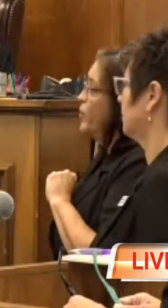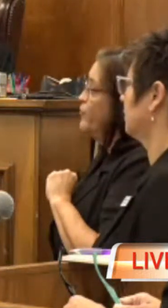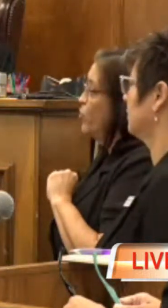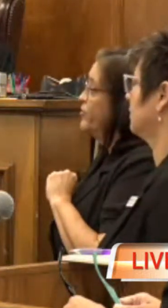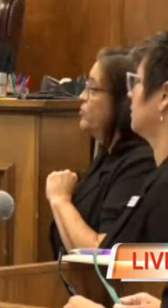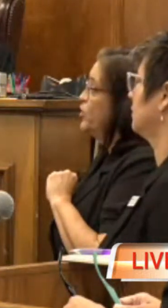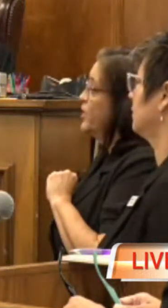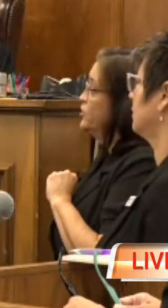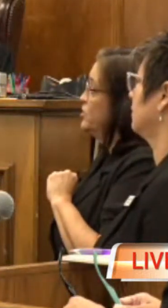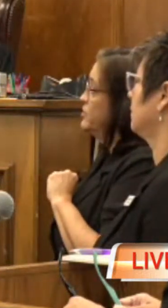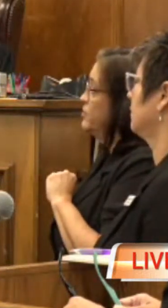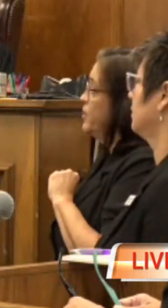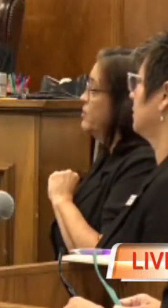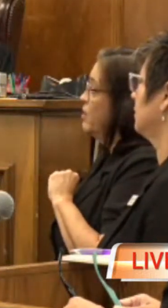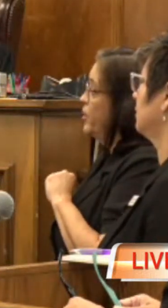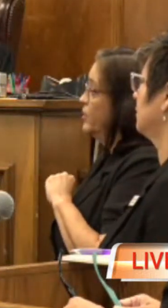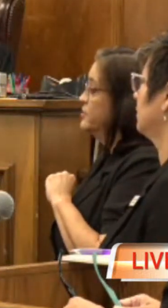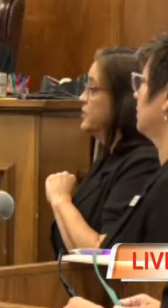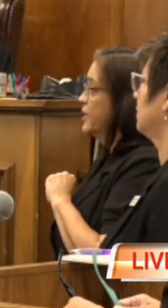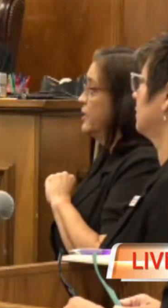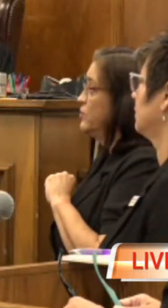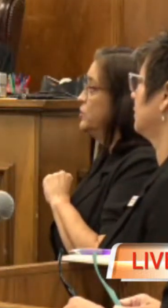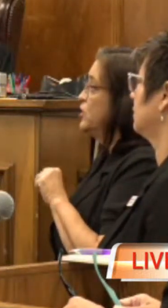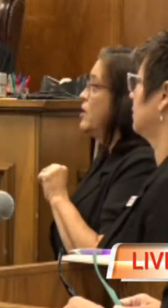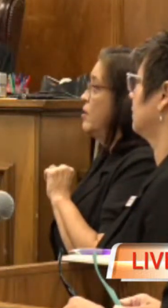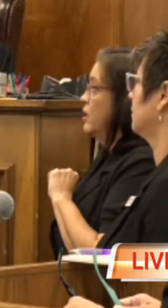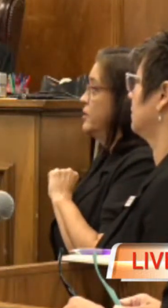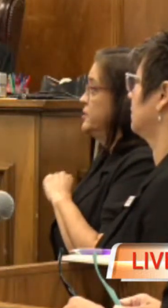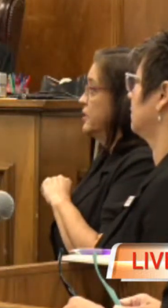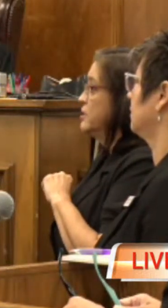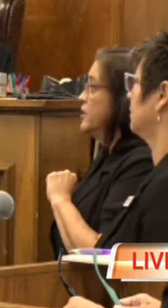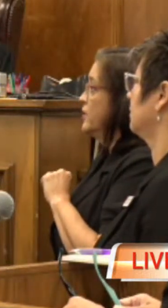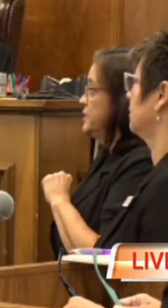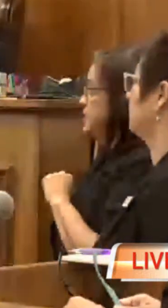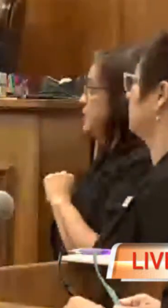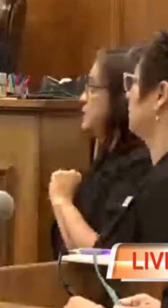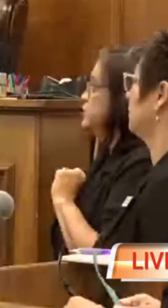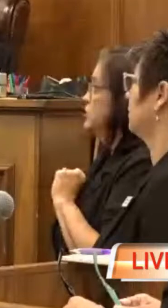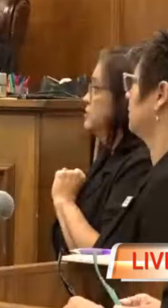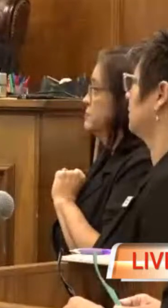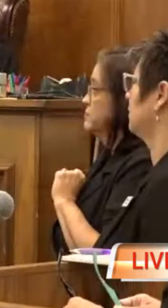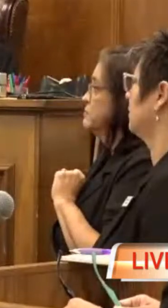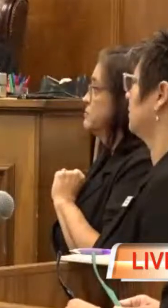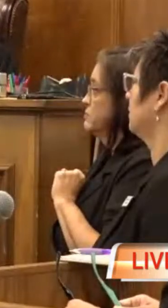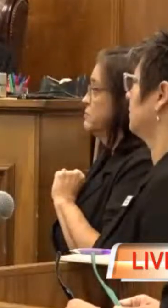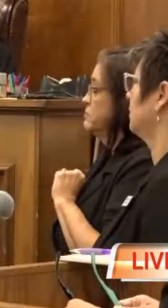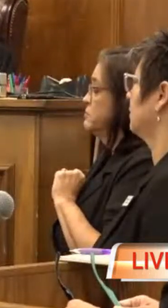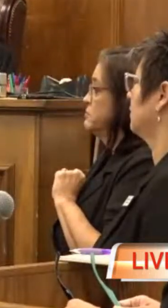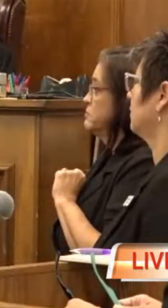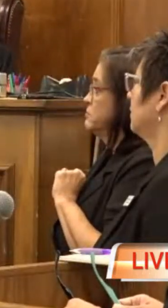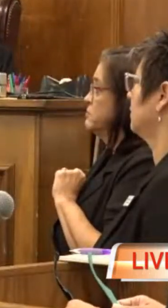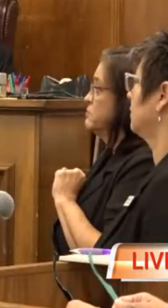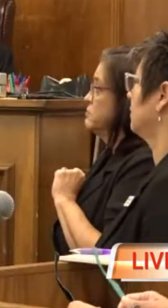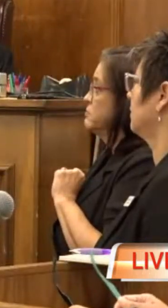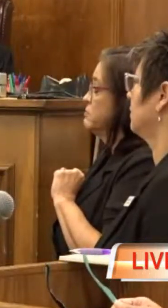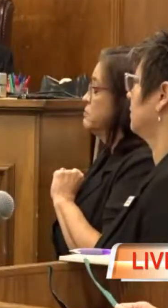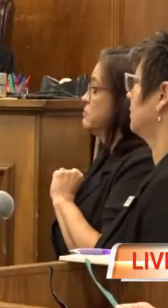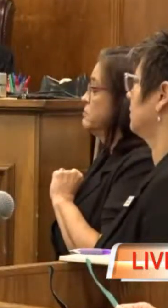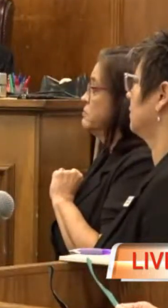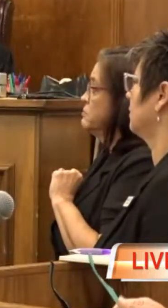My primary form of communication is American Sign Language. Secondary is English.